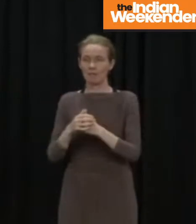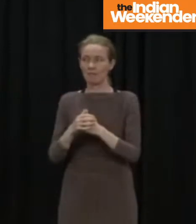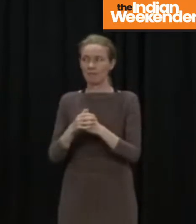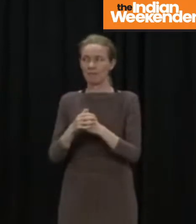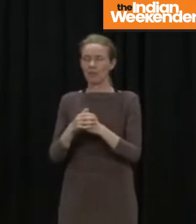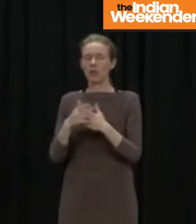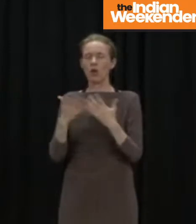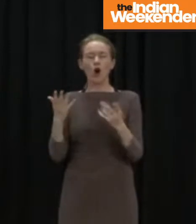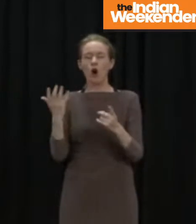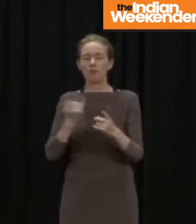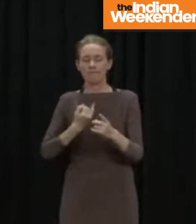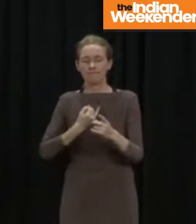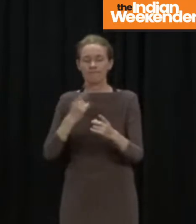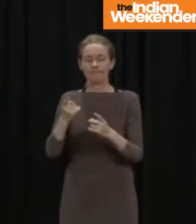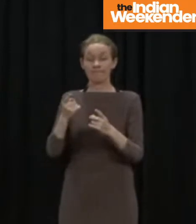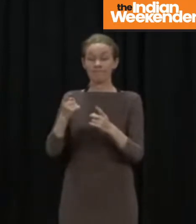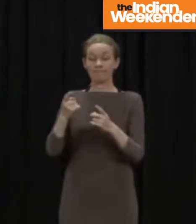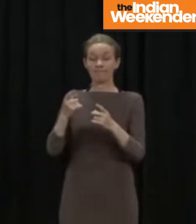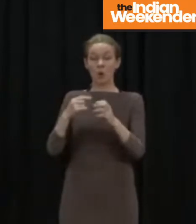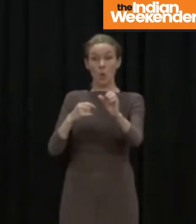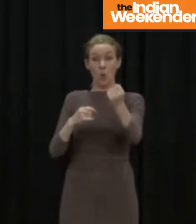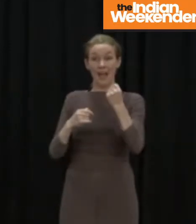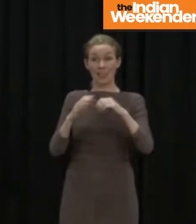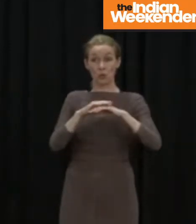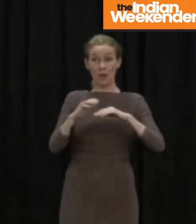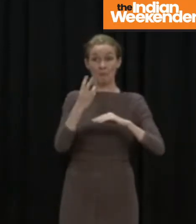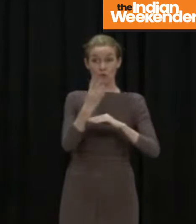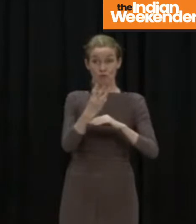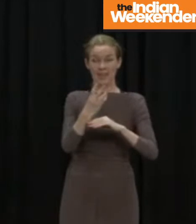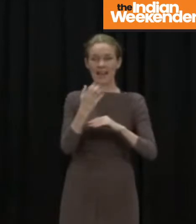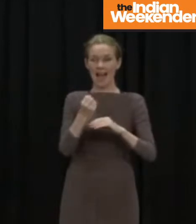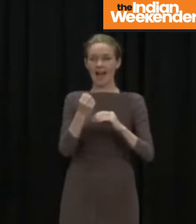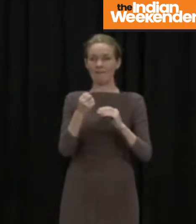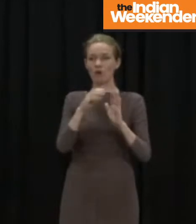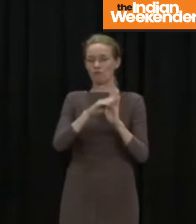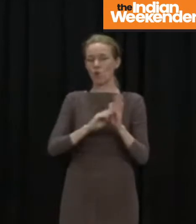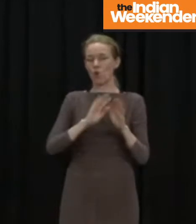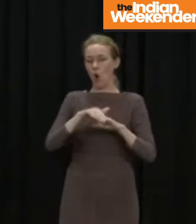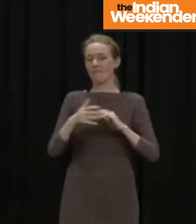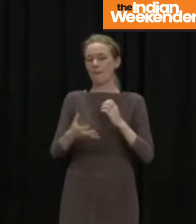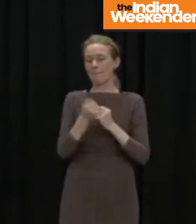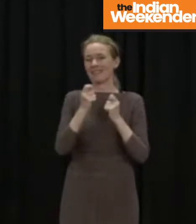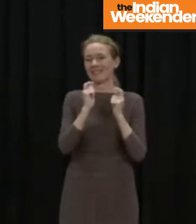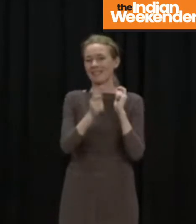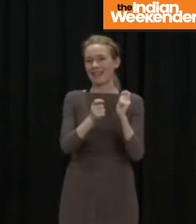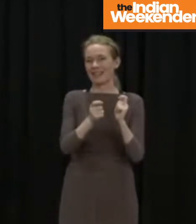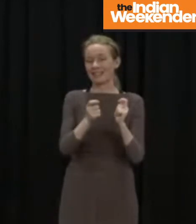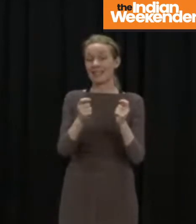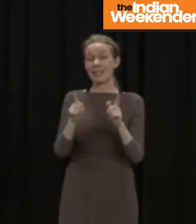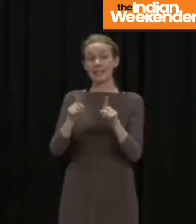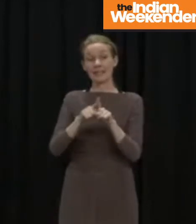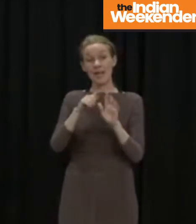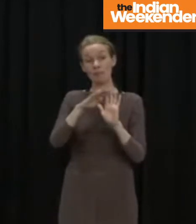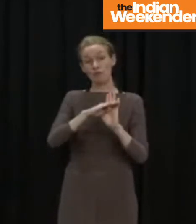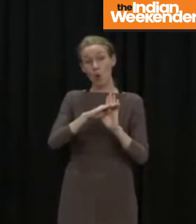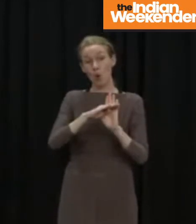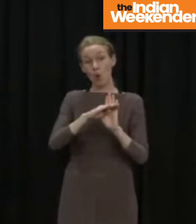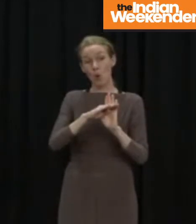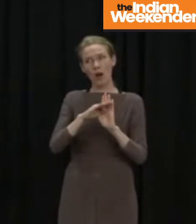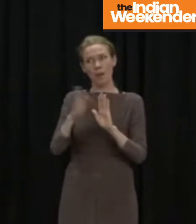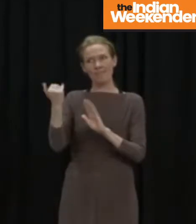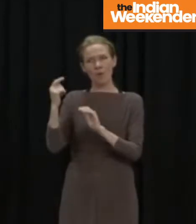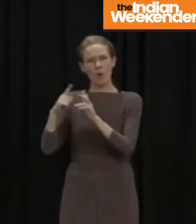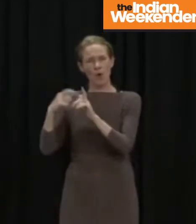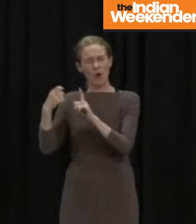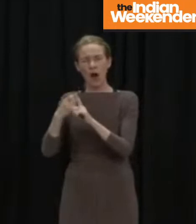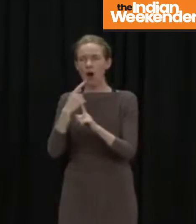testing requirements for the Waikato Level 3 area, they are the same as for the Auckland Level 3 area. Decisions around vaccination, I've just realised you were asking